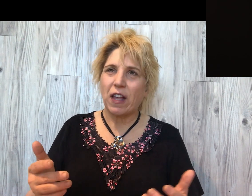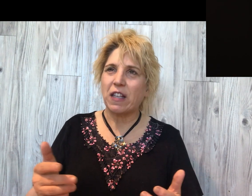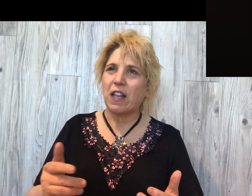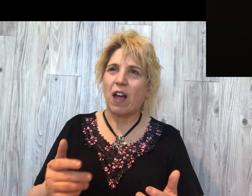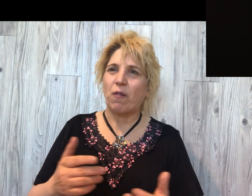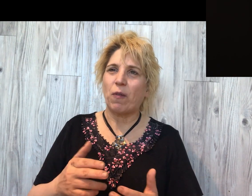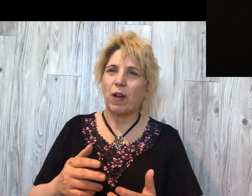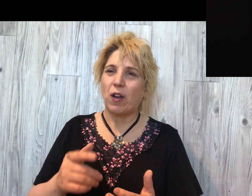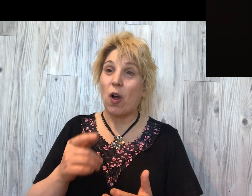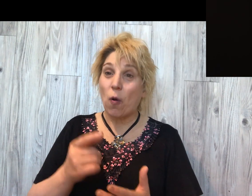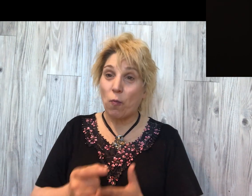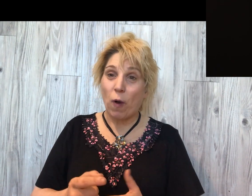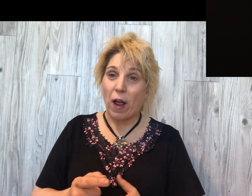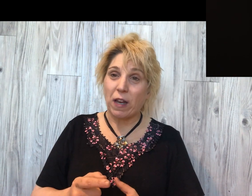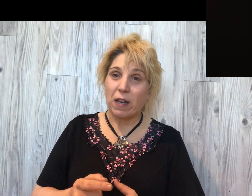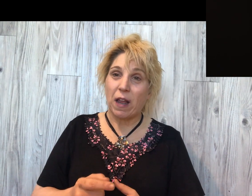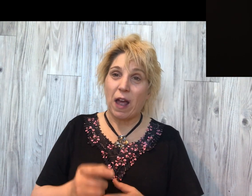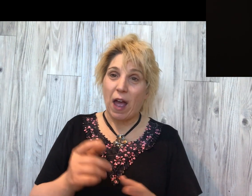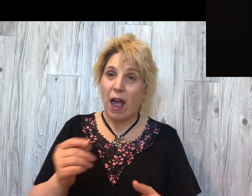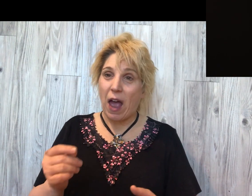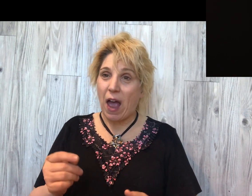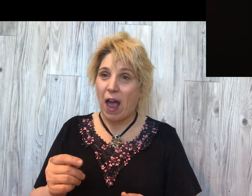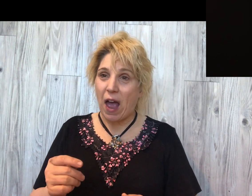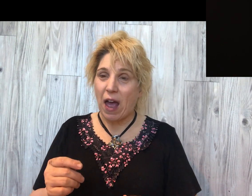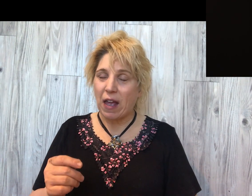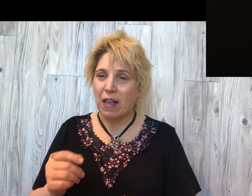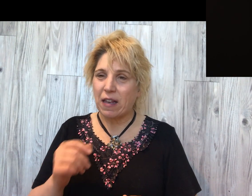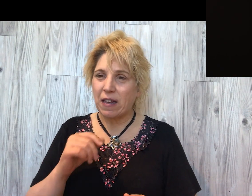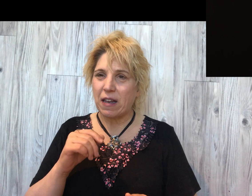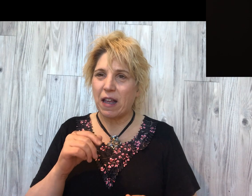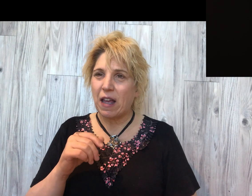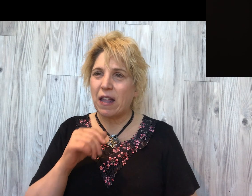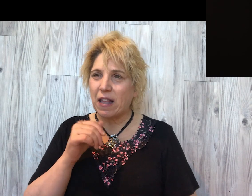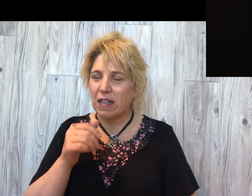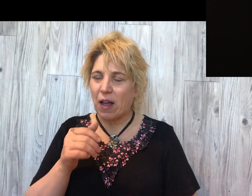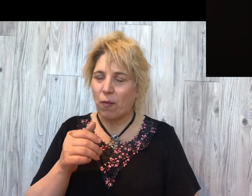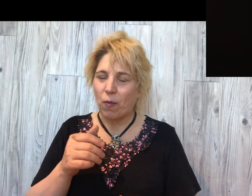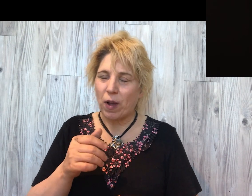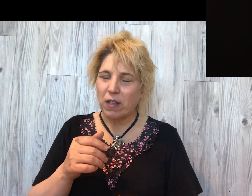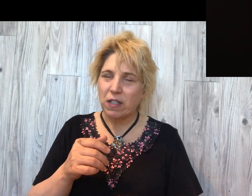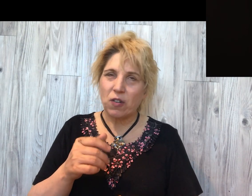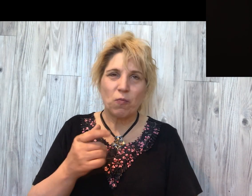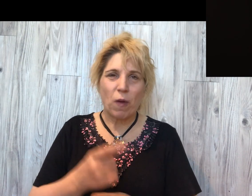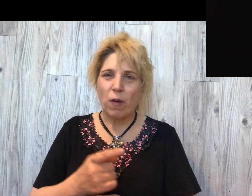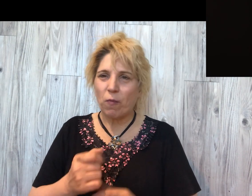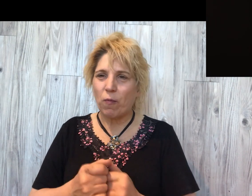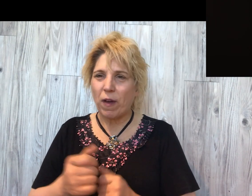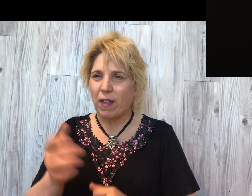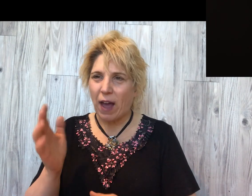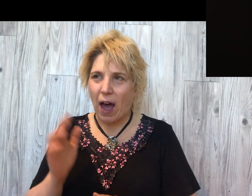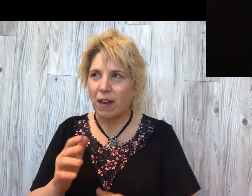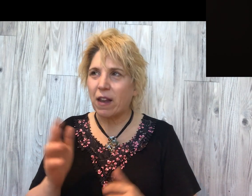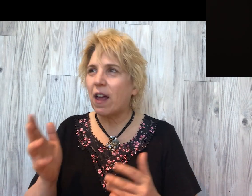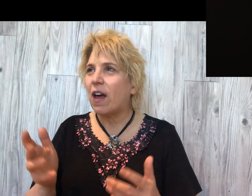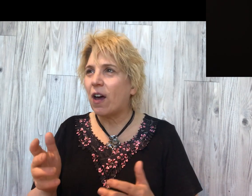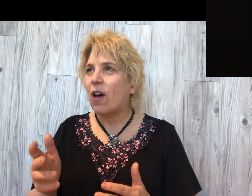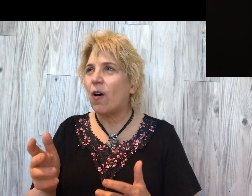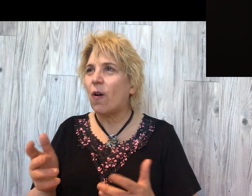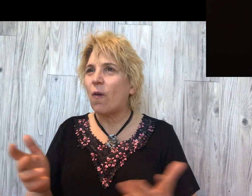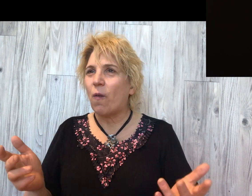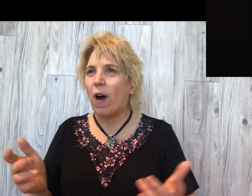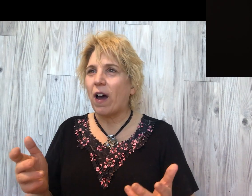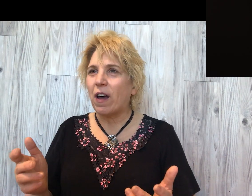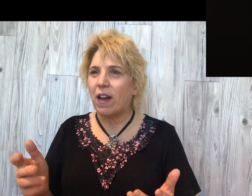are absolutely right and righteous, but that's not what justifies us with God. What justifies us with